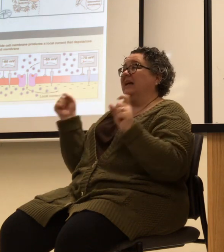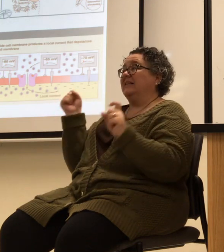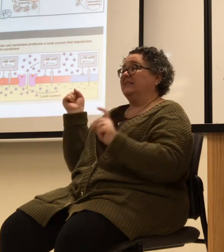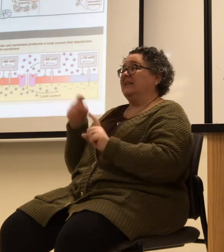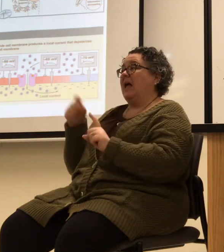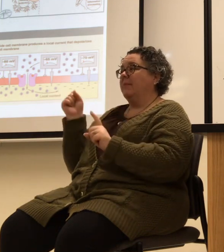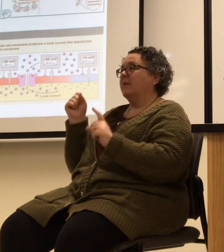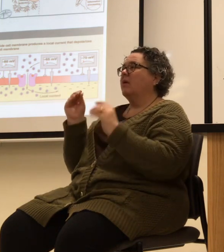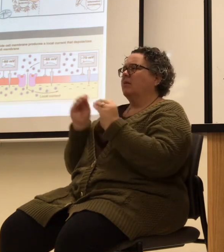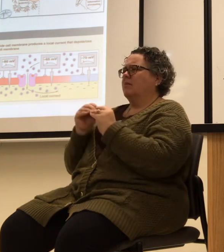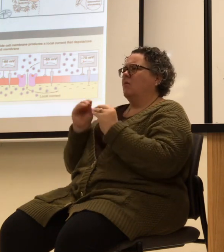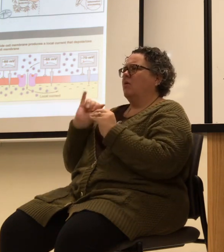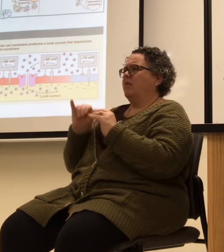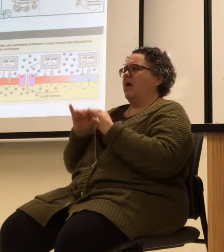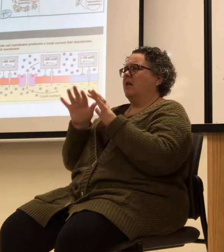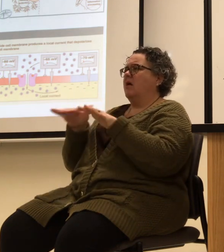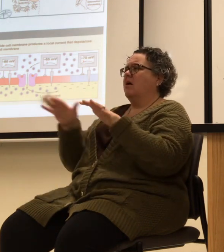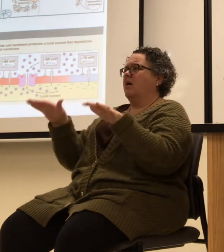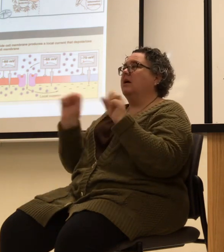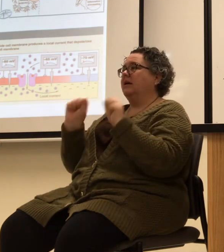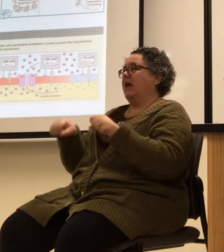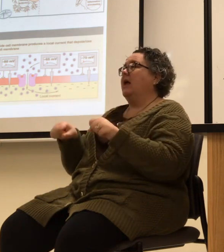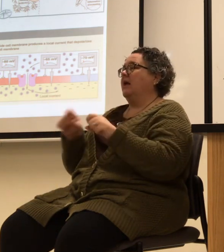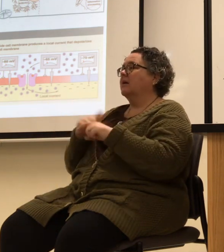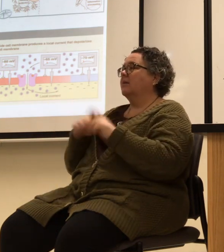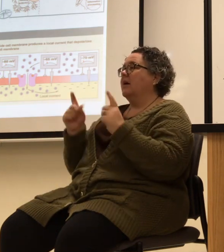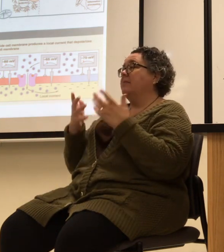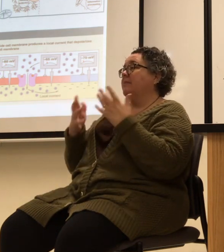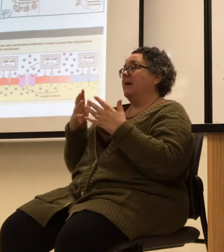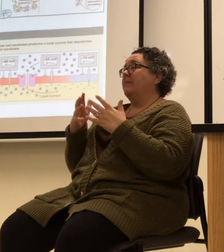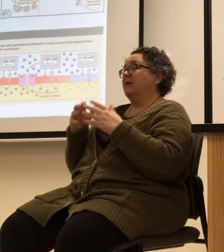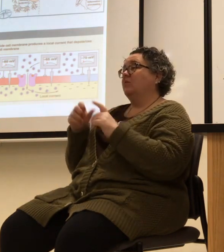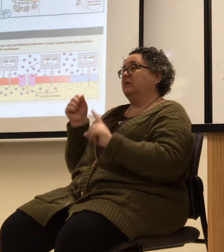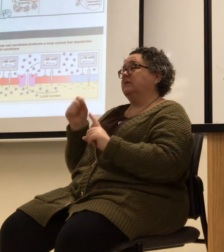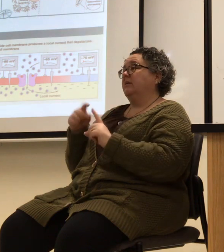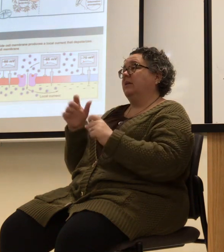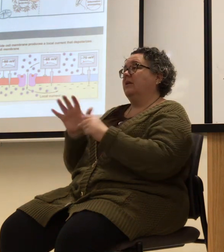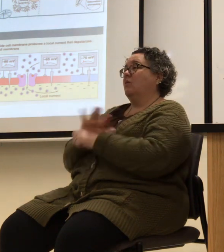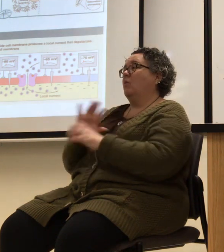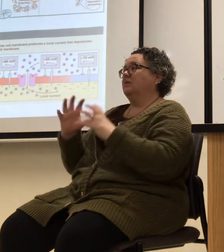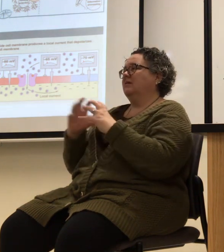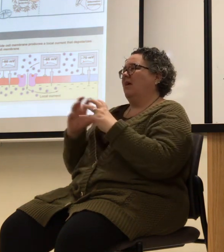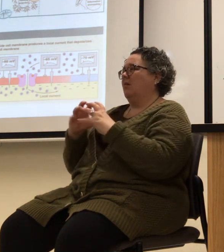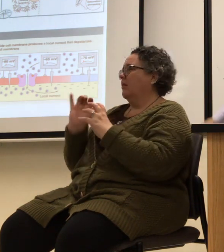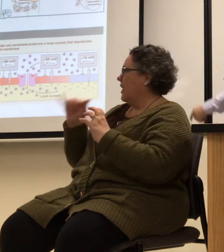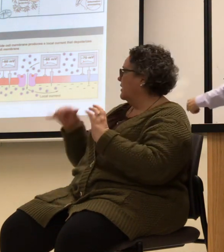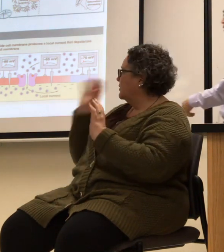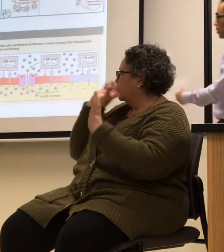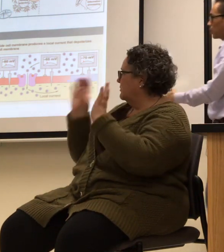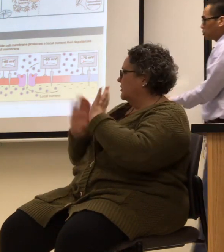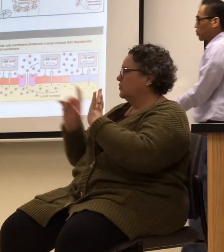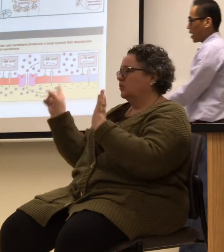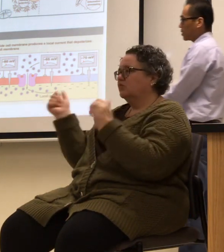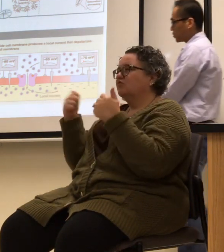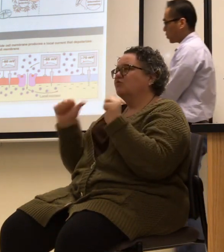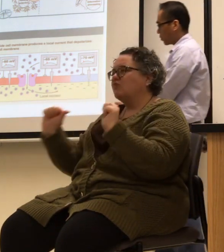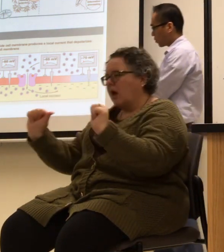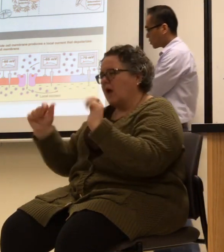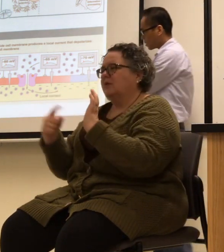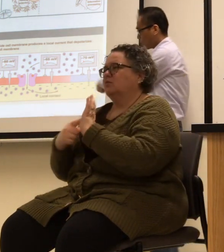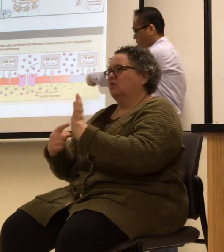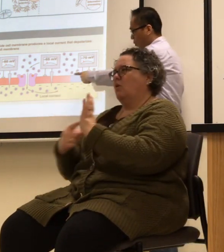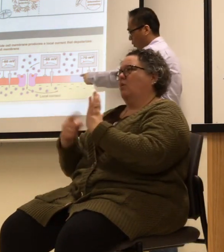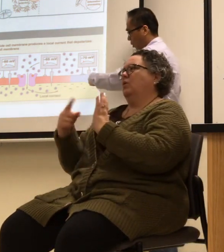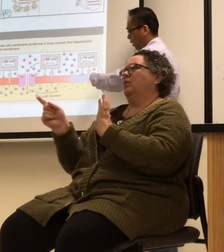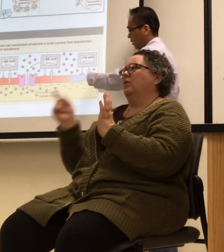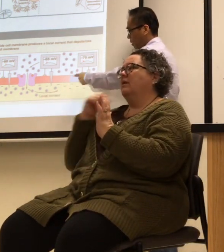more the ripples can travel and perhaps stimulate the whole cell. So I think that's what this figure is trying to show you. There